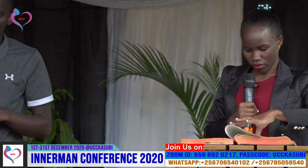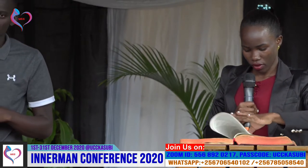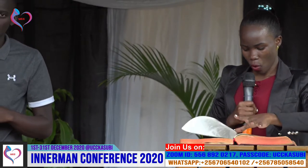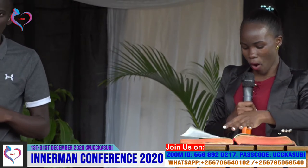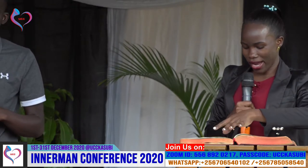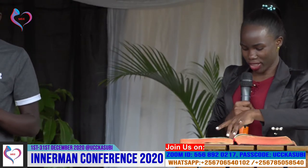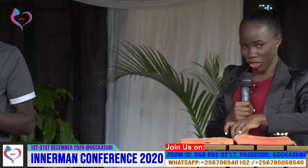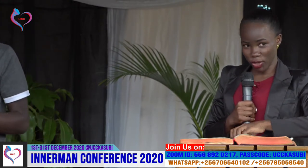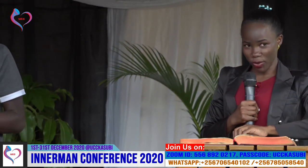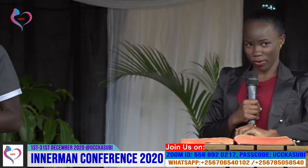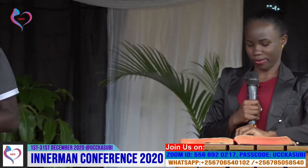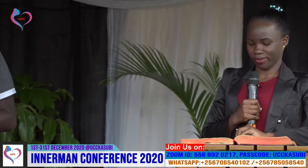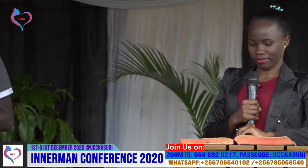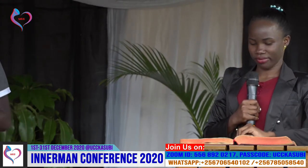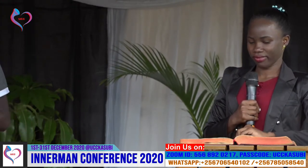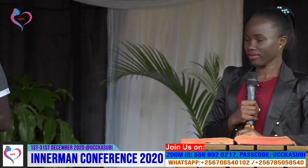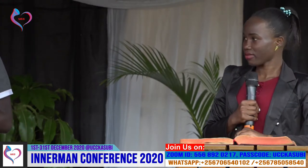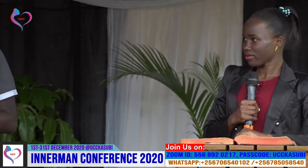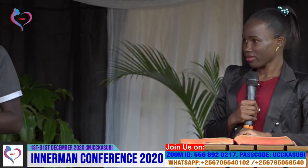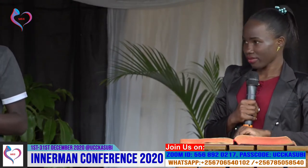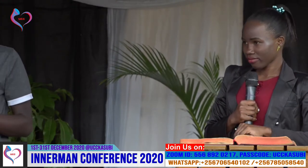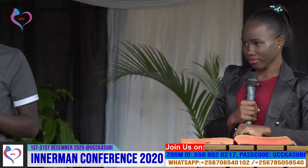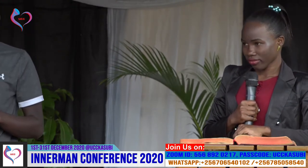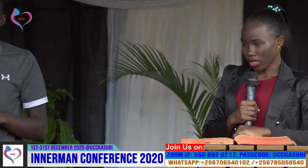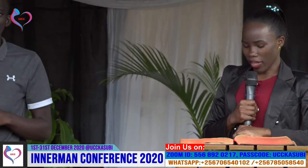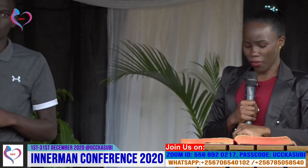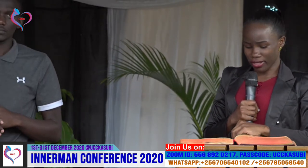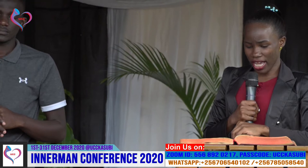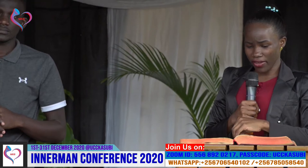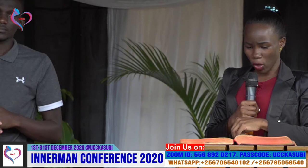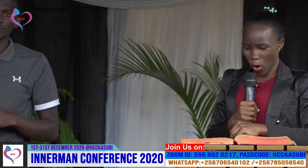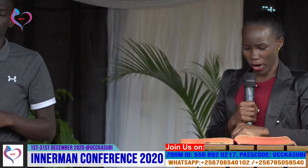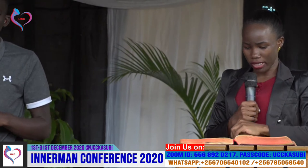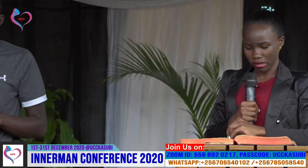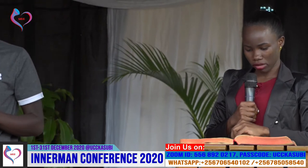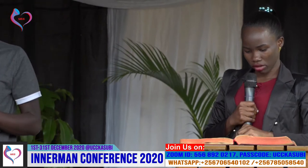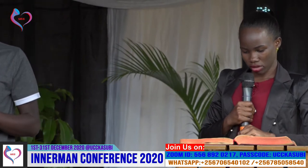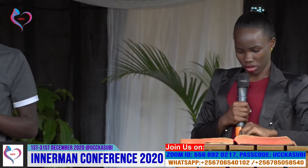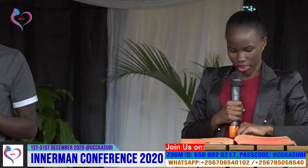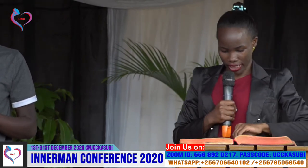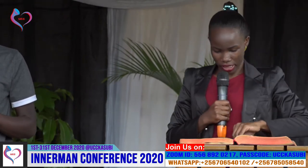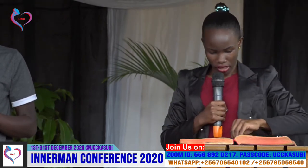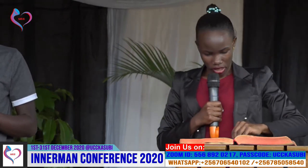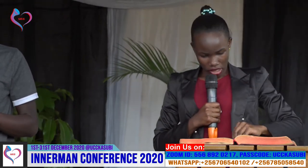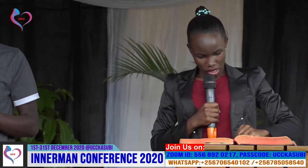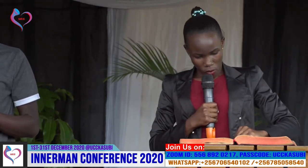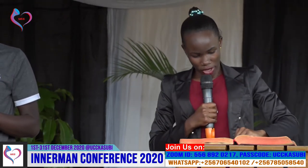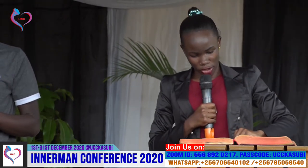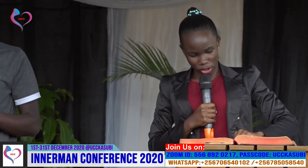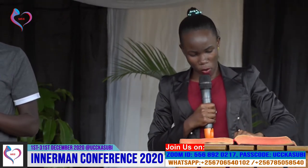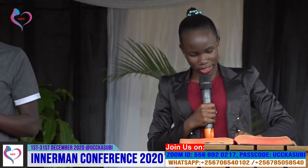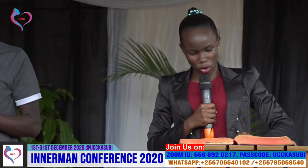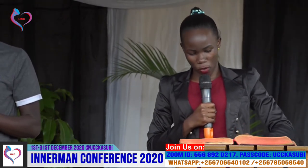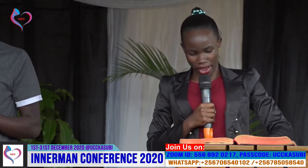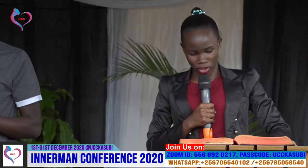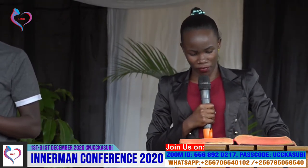Zikusanzi. Woe unto you. Okuweereza Katonda. If you're serving God. Nga tomanyi kyakwetaaza. When you